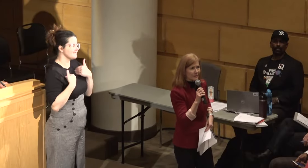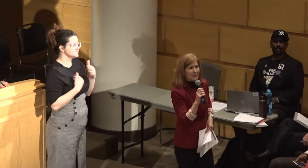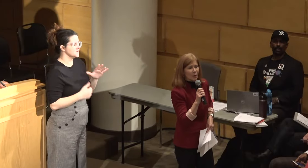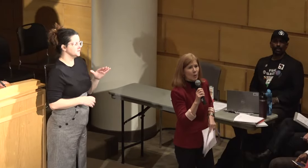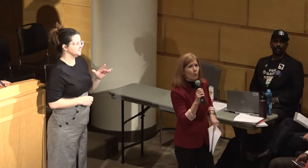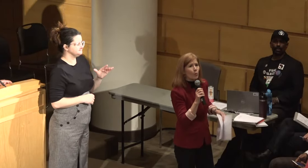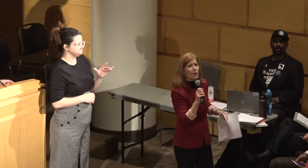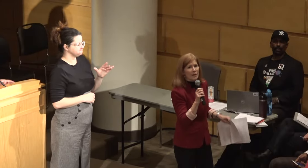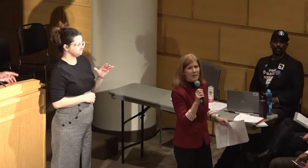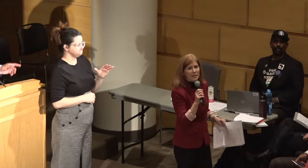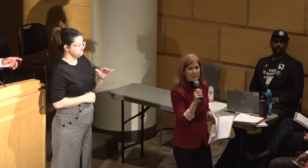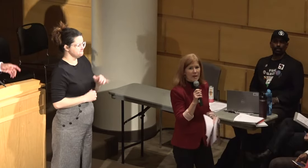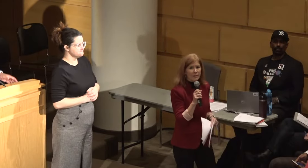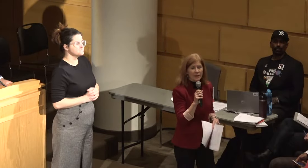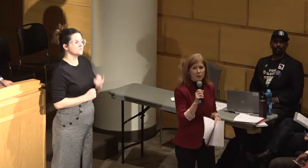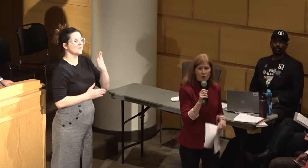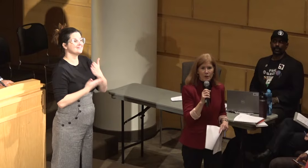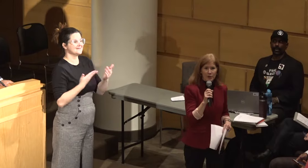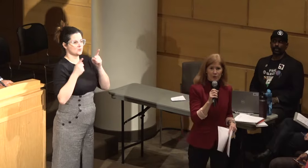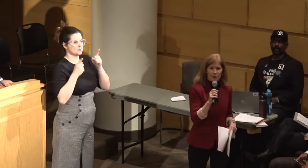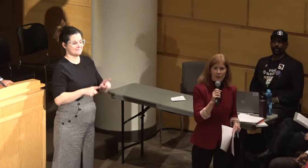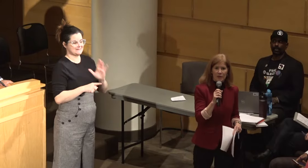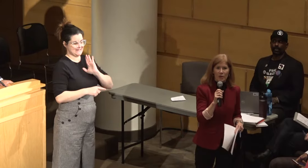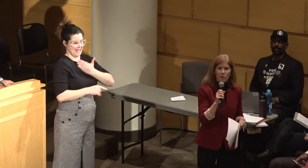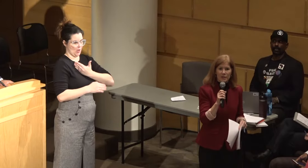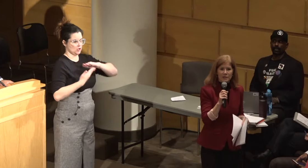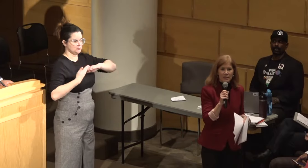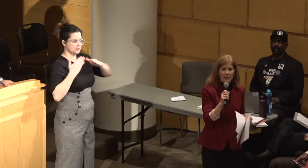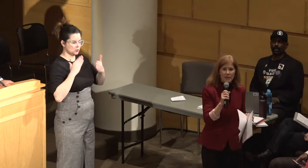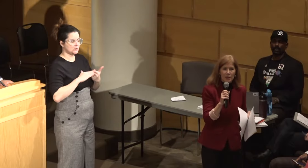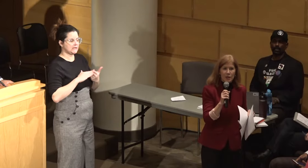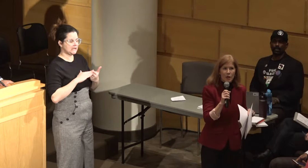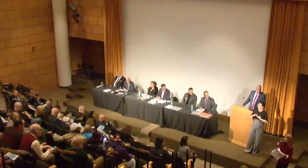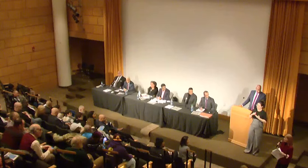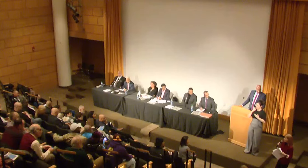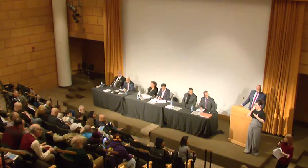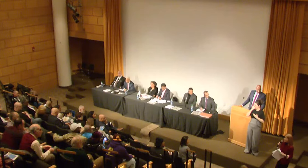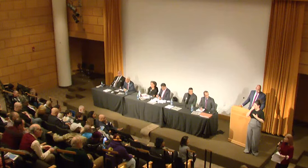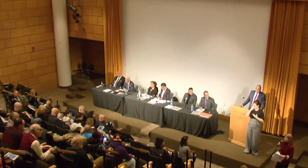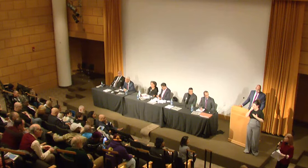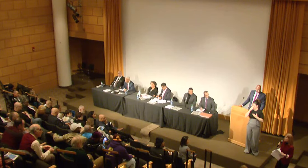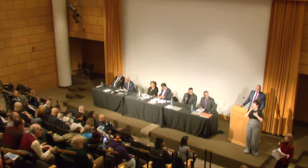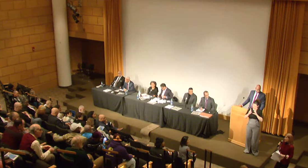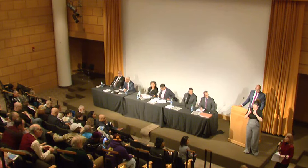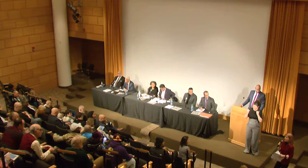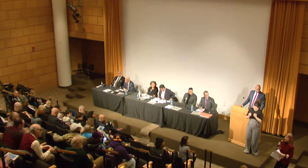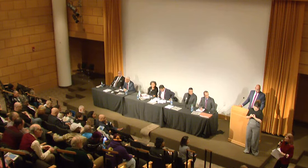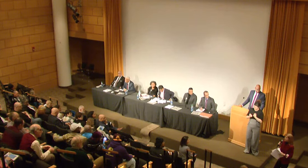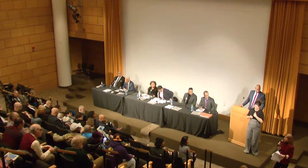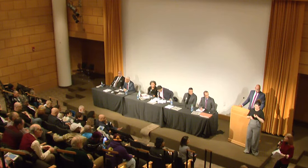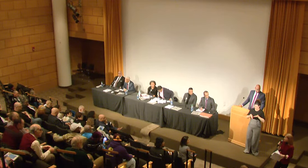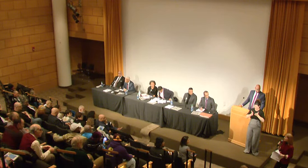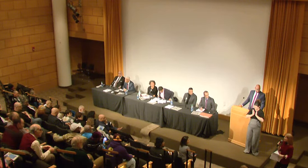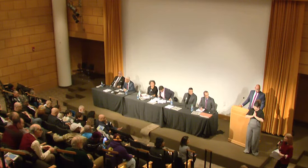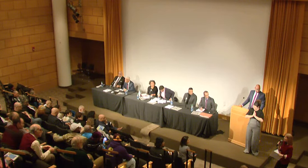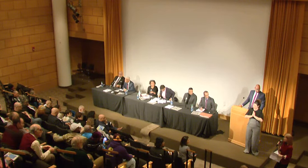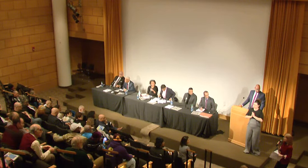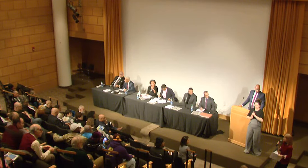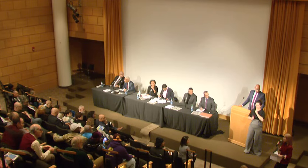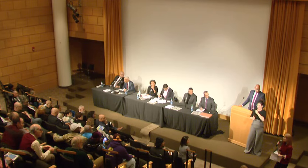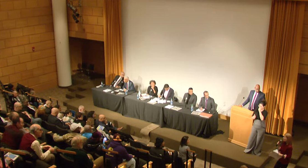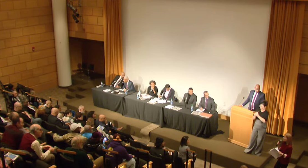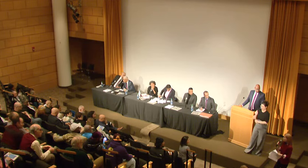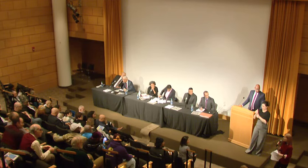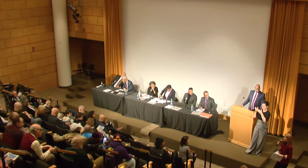one of the things that was happening in our community was the department was asking pretty much every